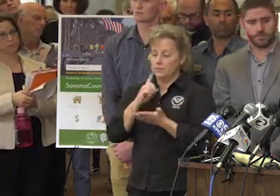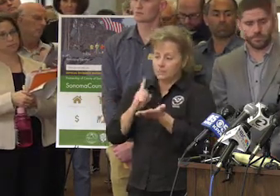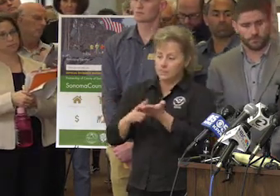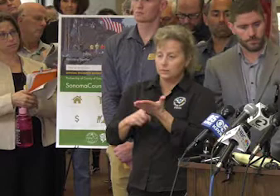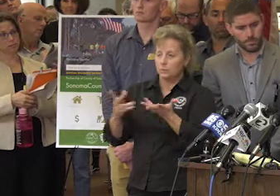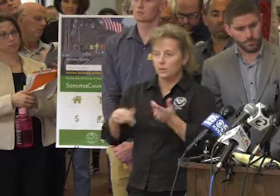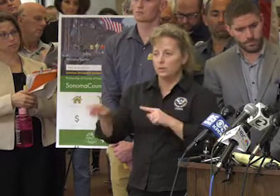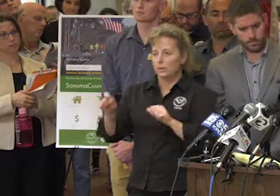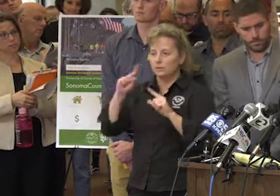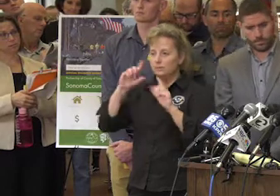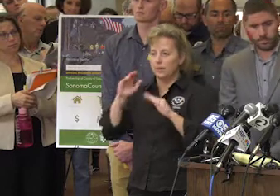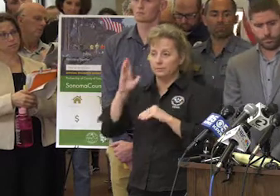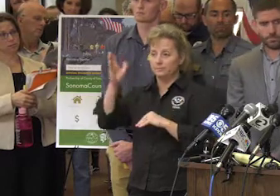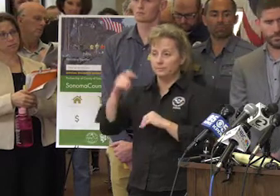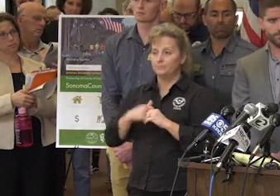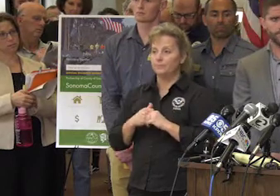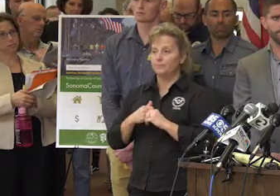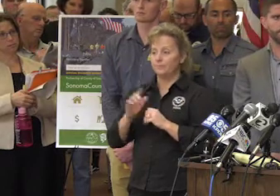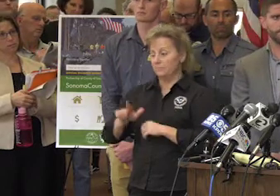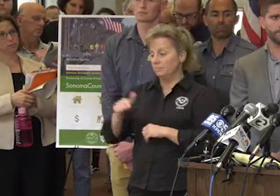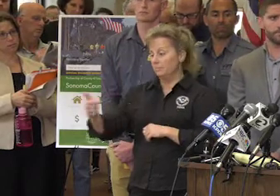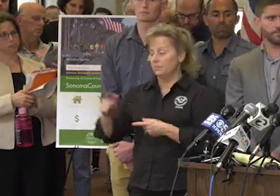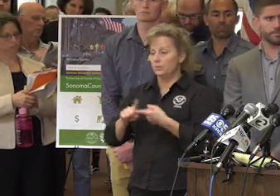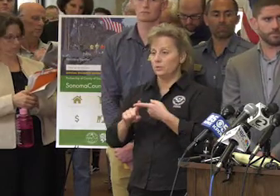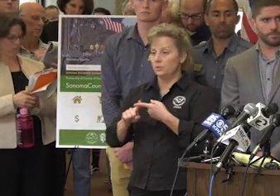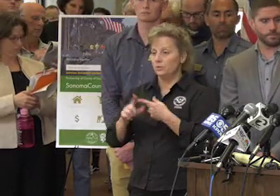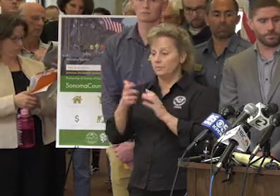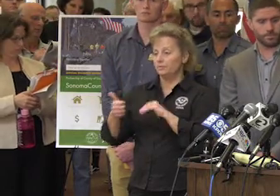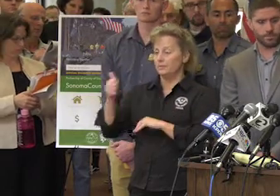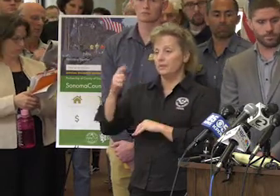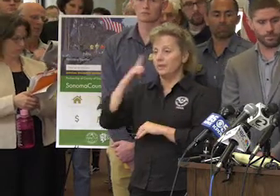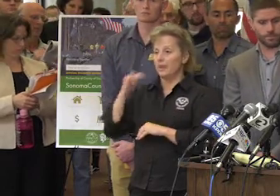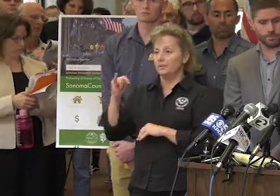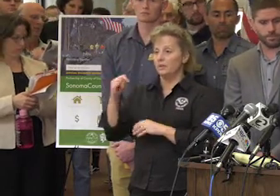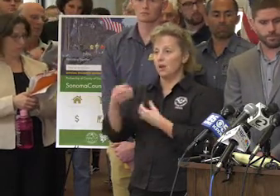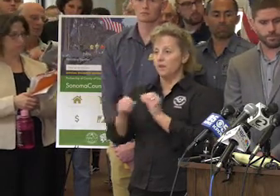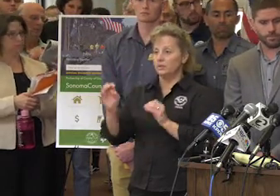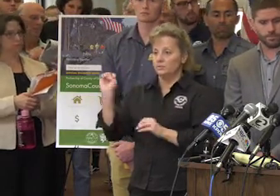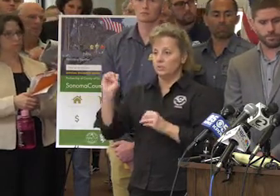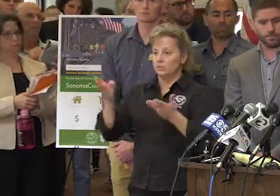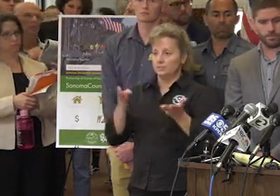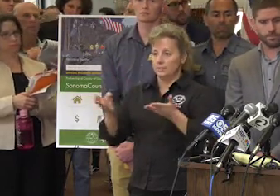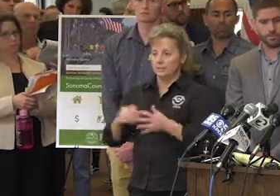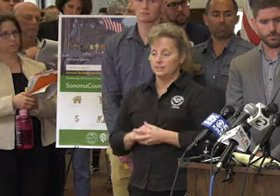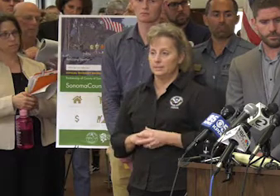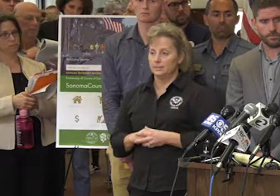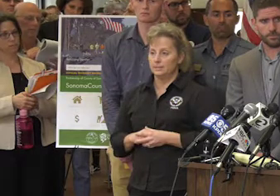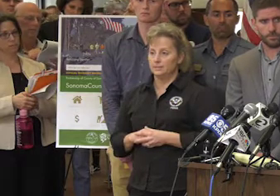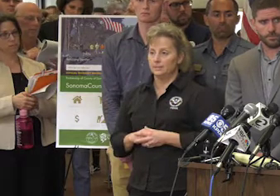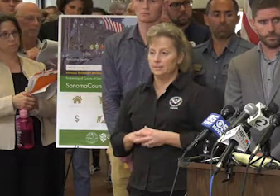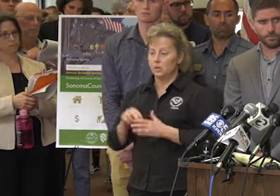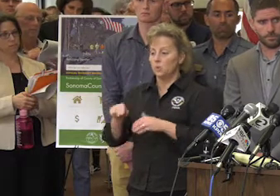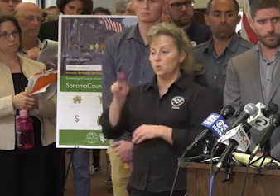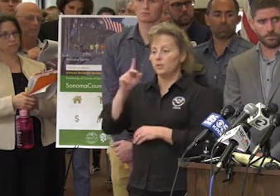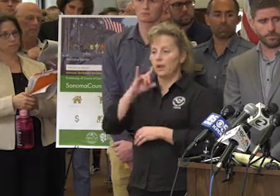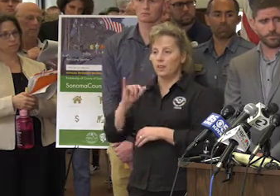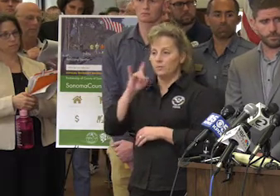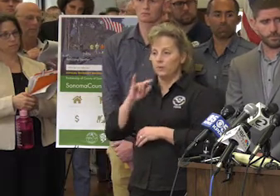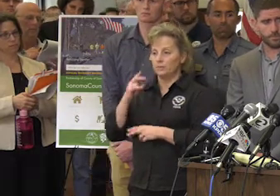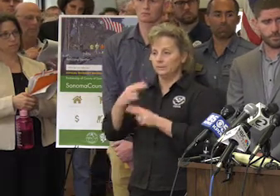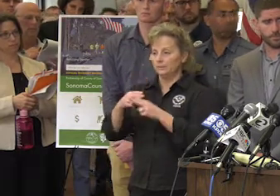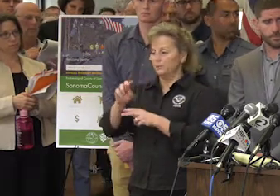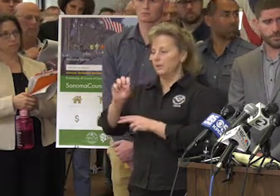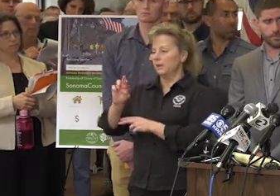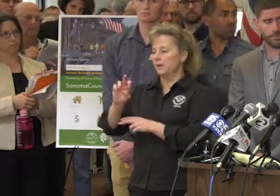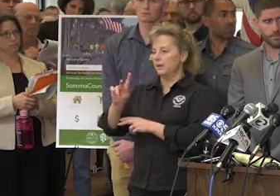in the weeks to come. I'd like to be able to turn it over to the head of the California Office of Emergency Services for Northern California. His name